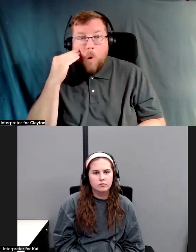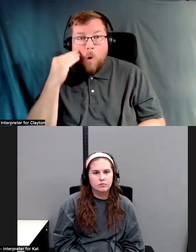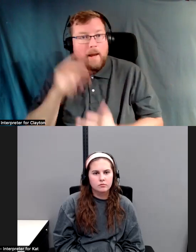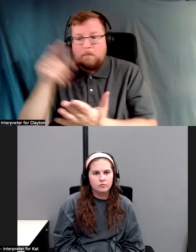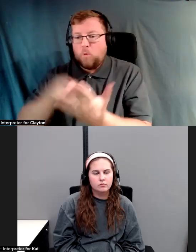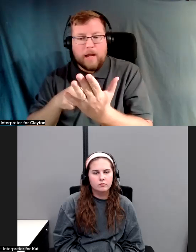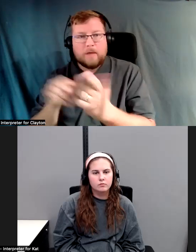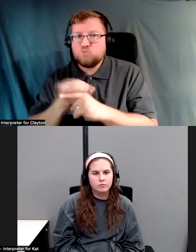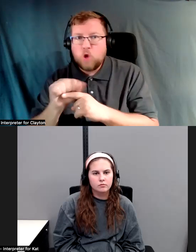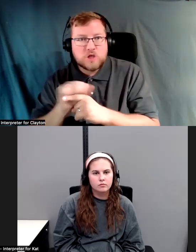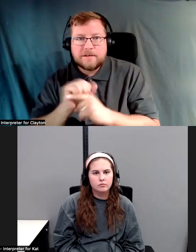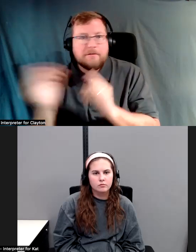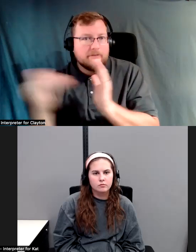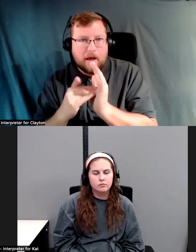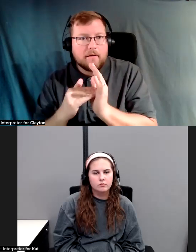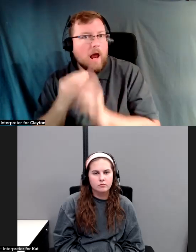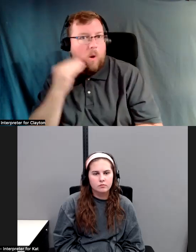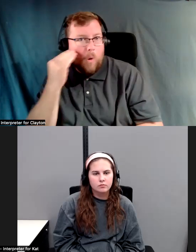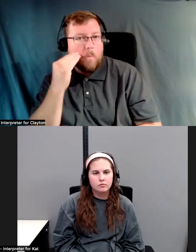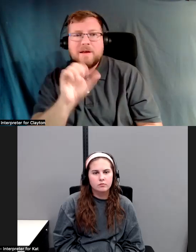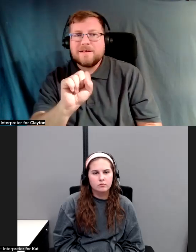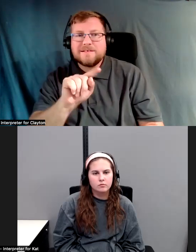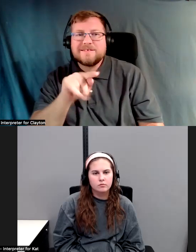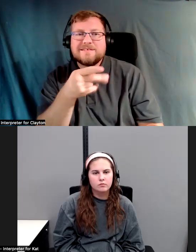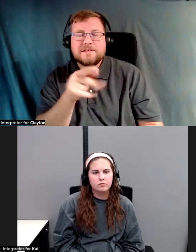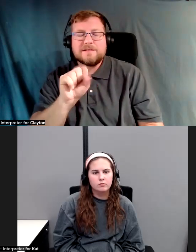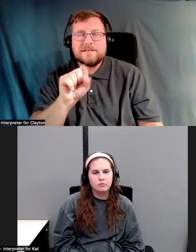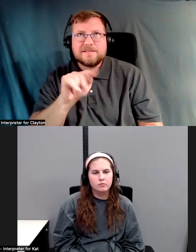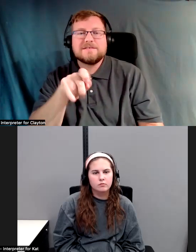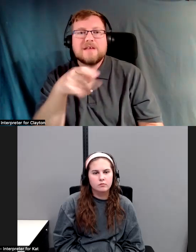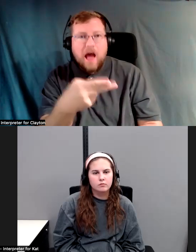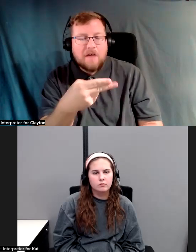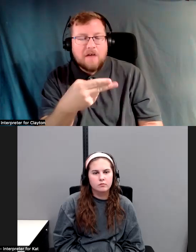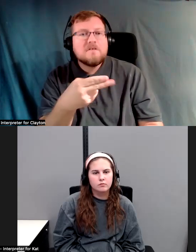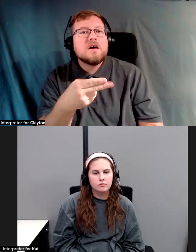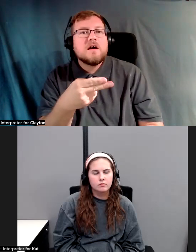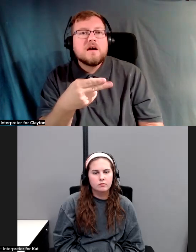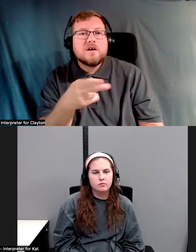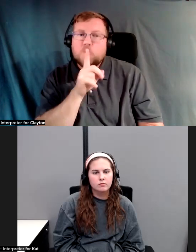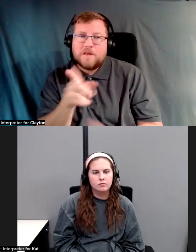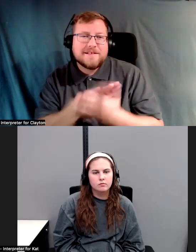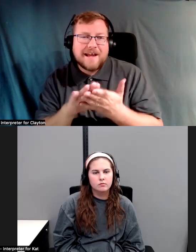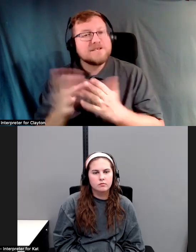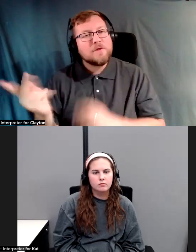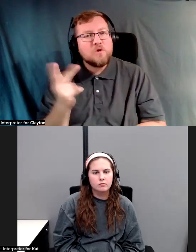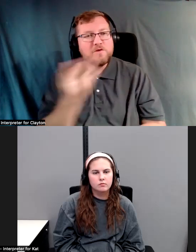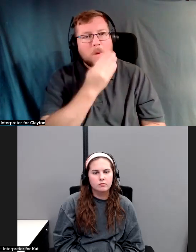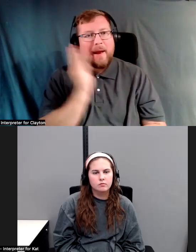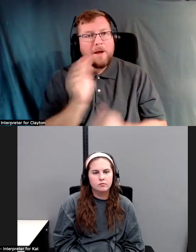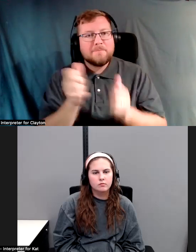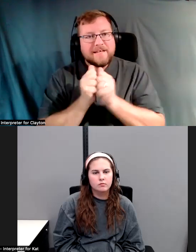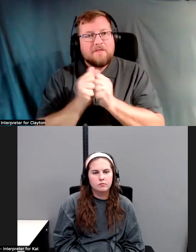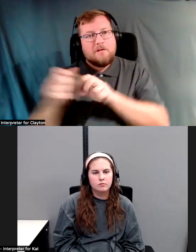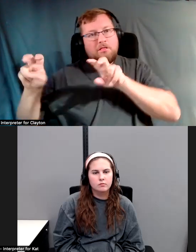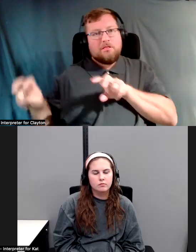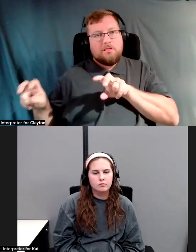everything. That's fantastic. I mean, we just kind of run lines as we're in hair and makeup. And then,